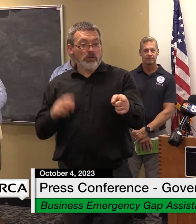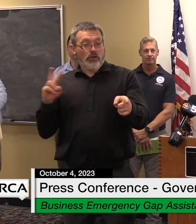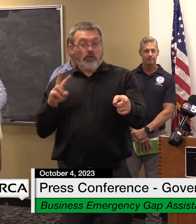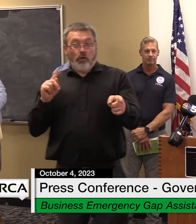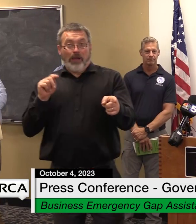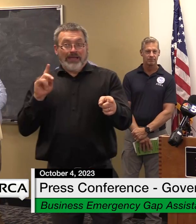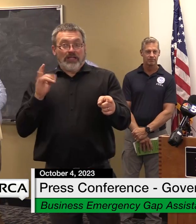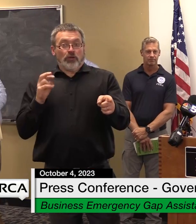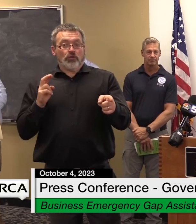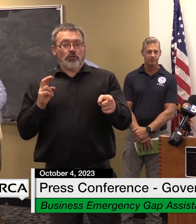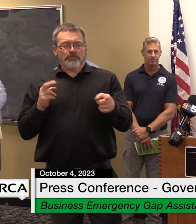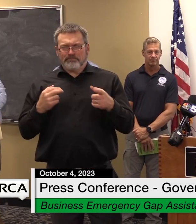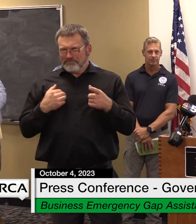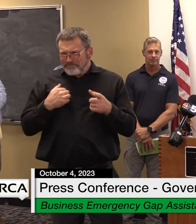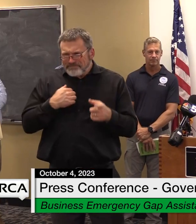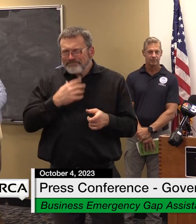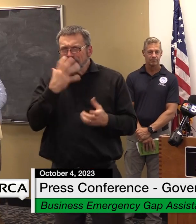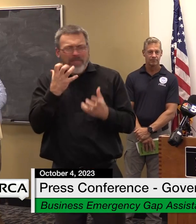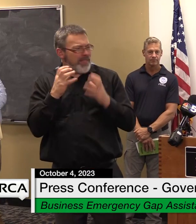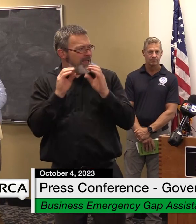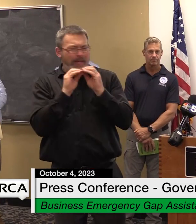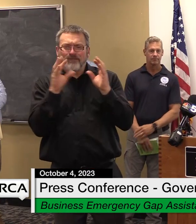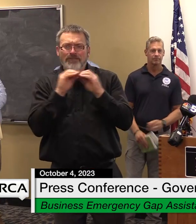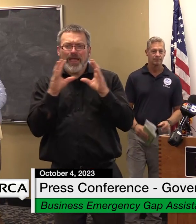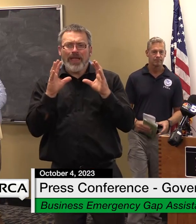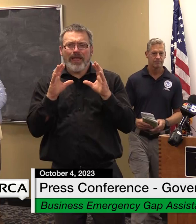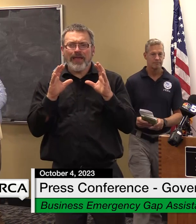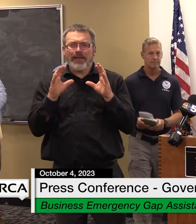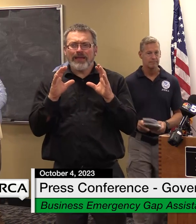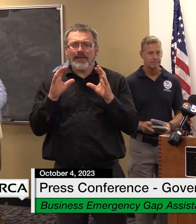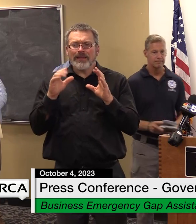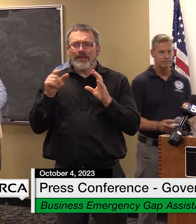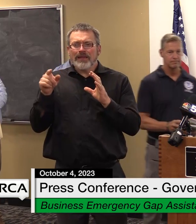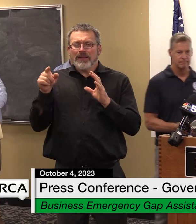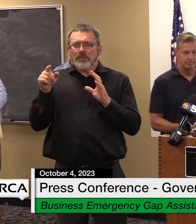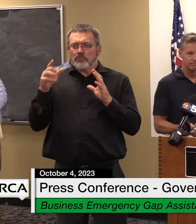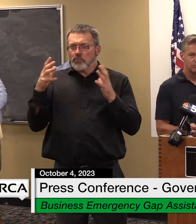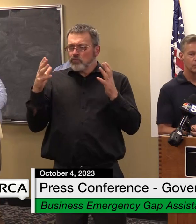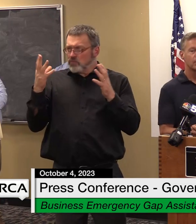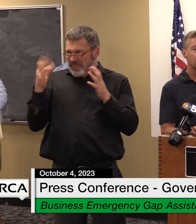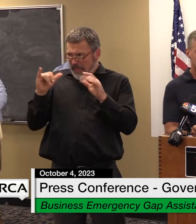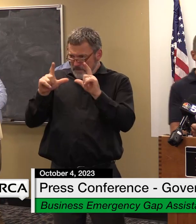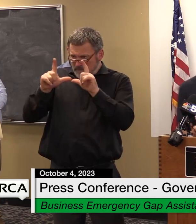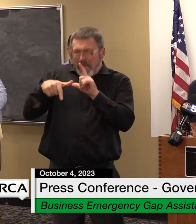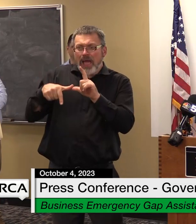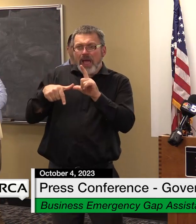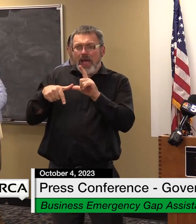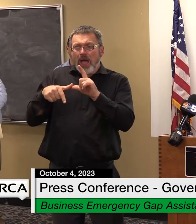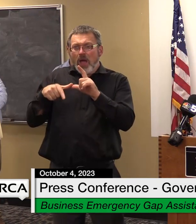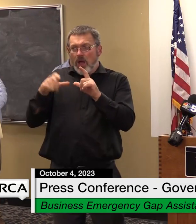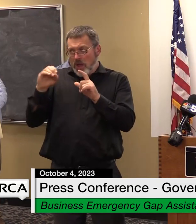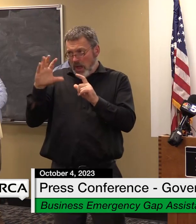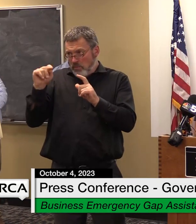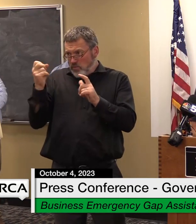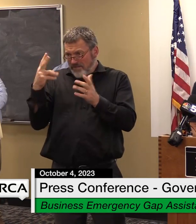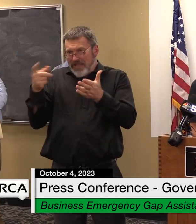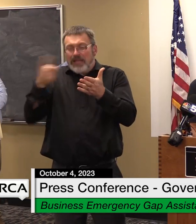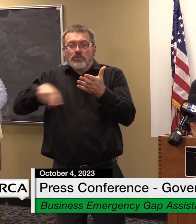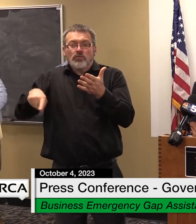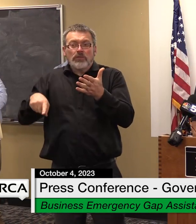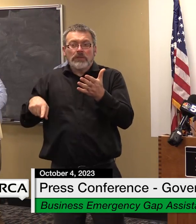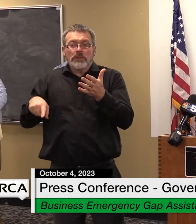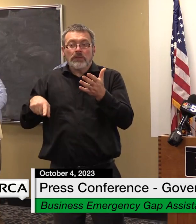Wanted to clarify something really quickly. The deadline to apply for individual assistance is going to remain October 12th, right? Yes, ma'am. Pending some recovery centers,